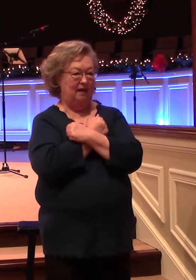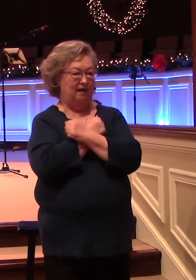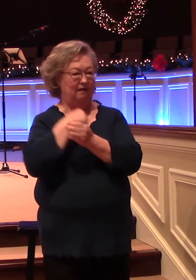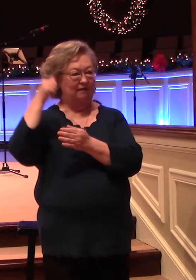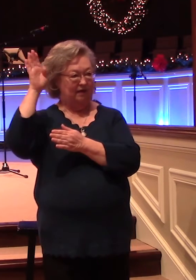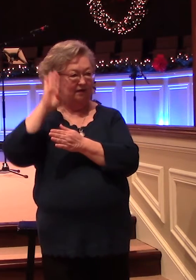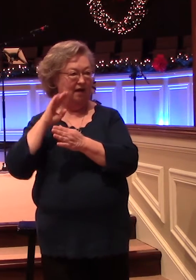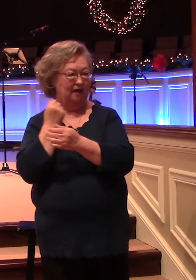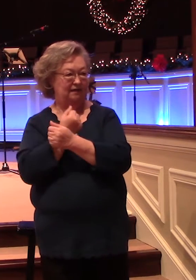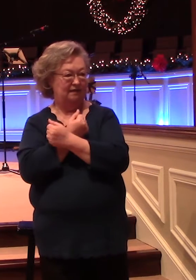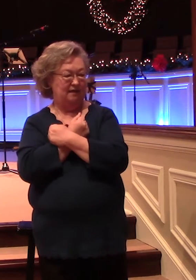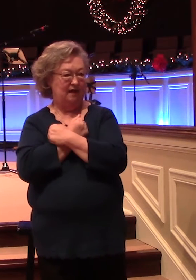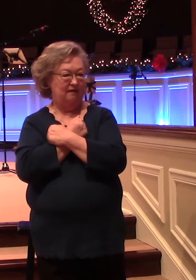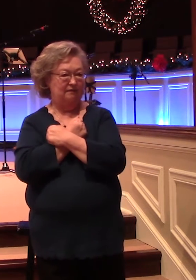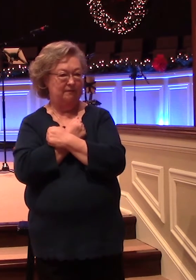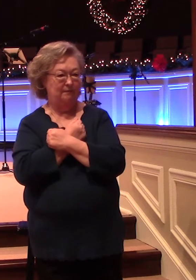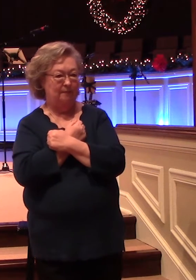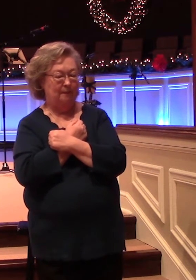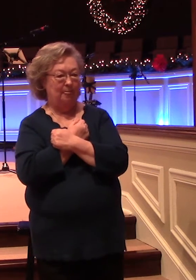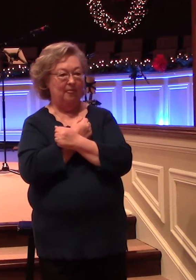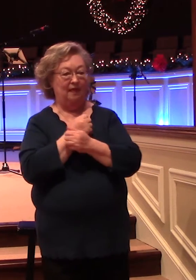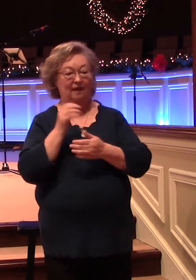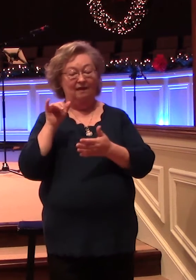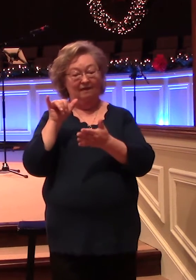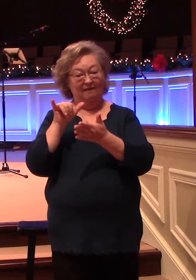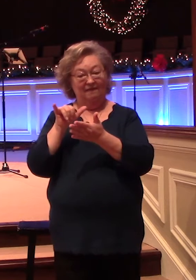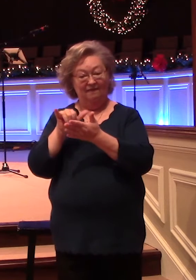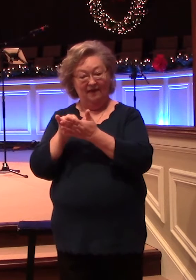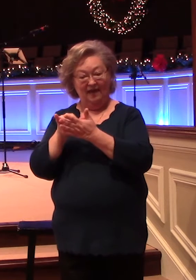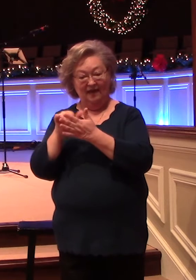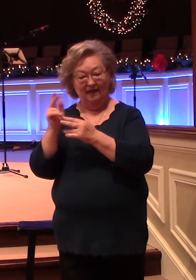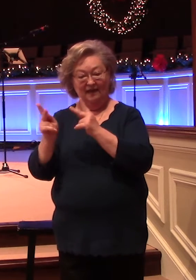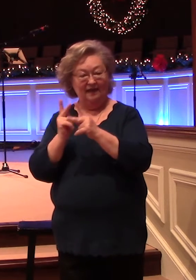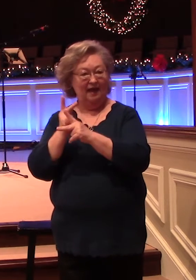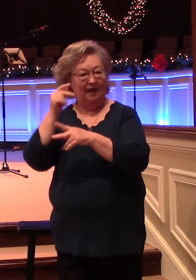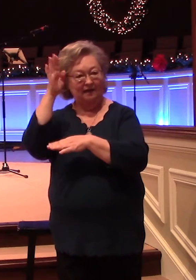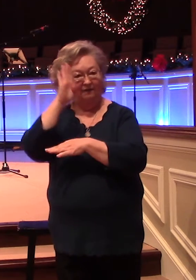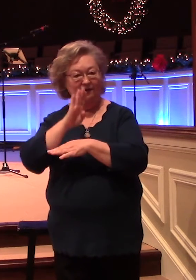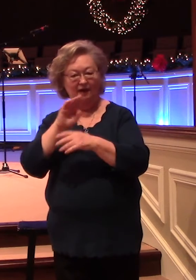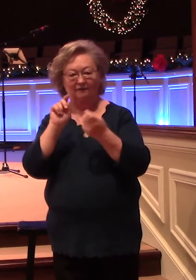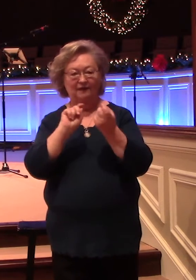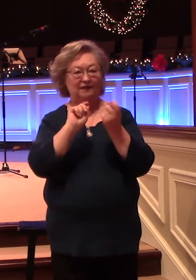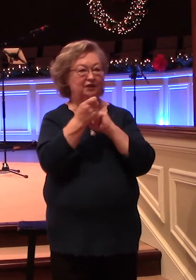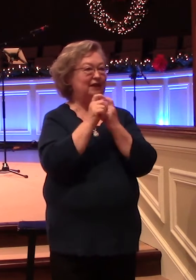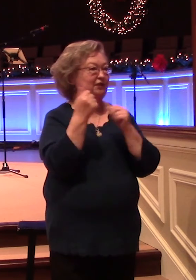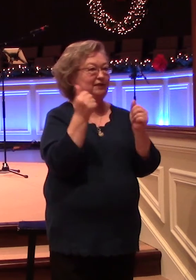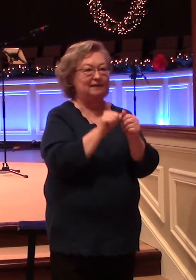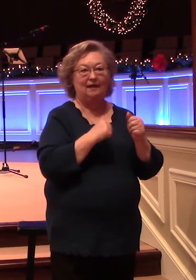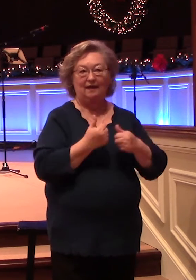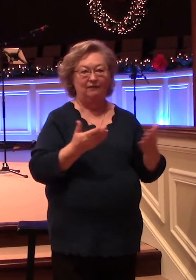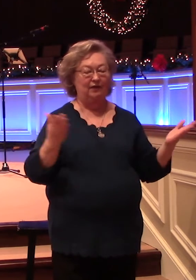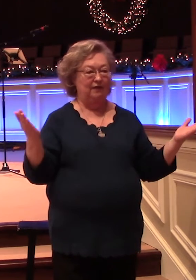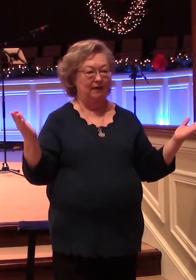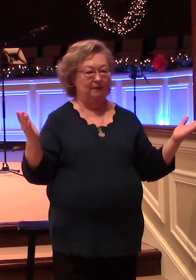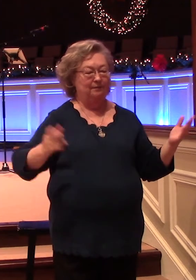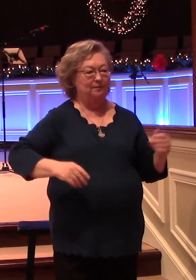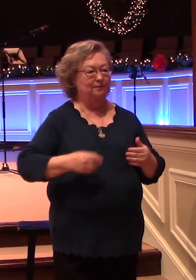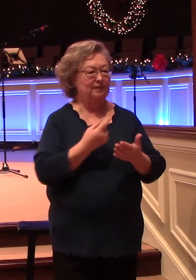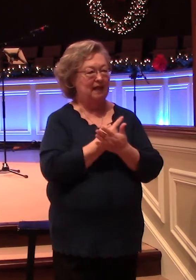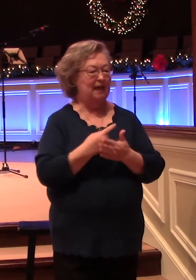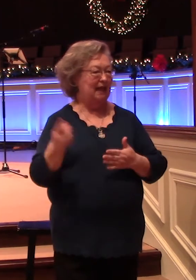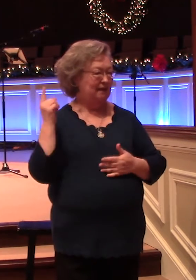And that kind of love changes everything. I was listening to a podcast last week, and a professor at a